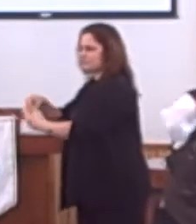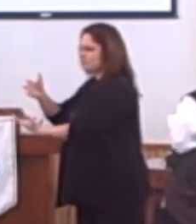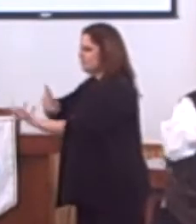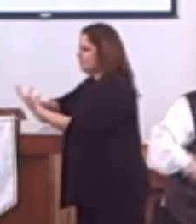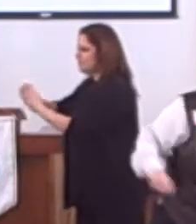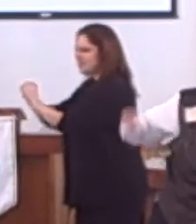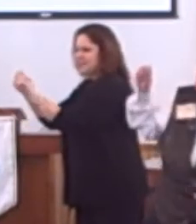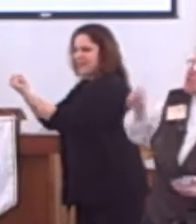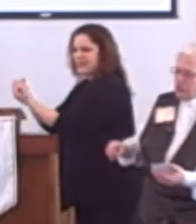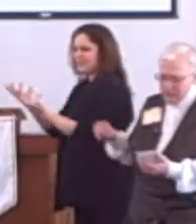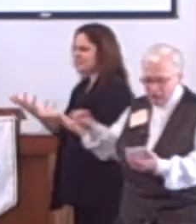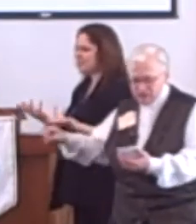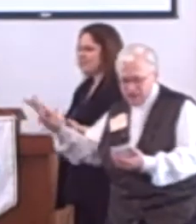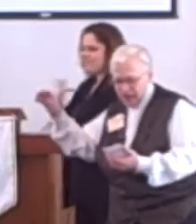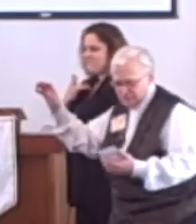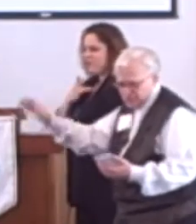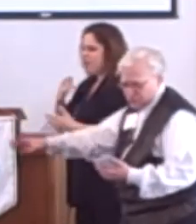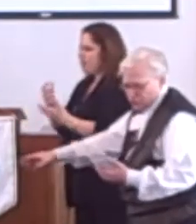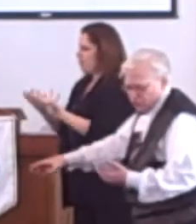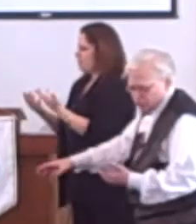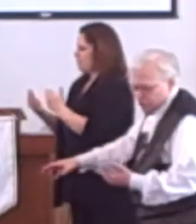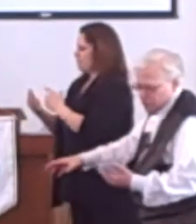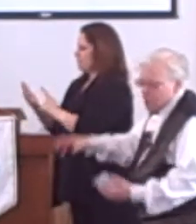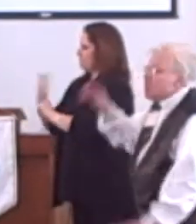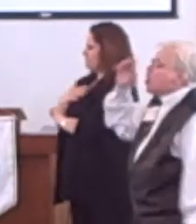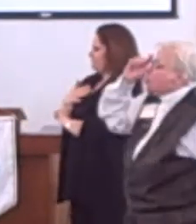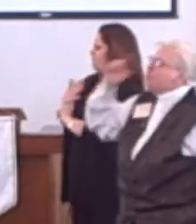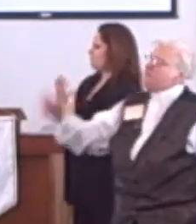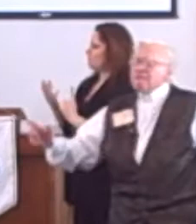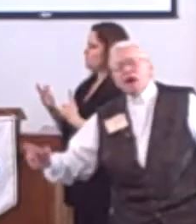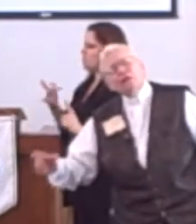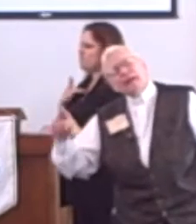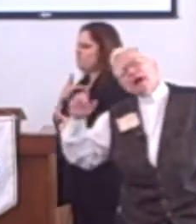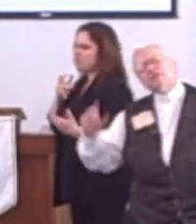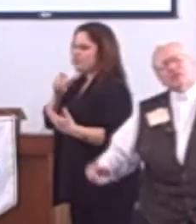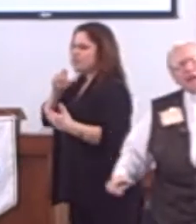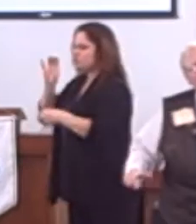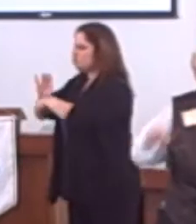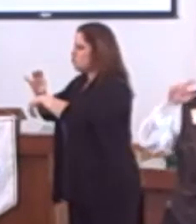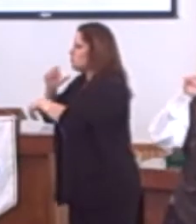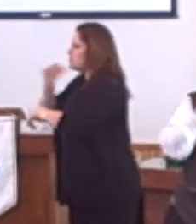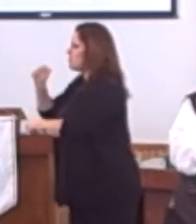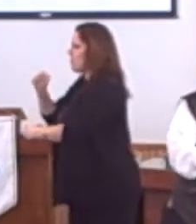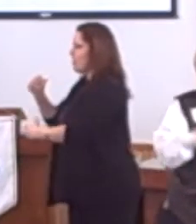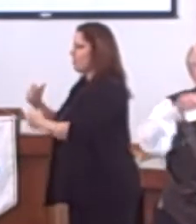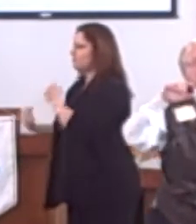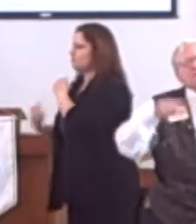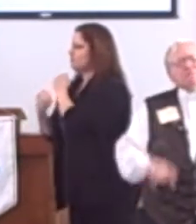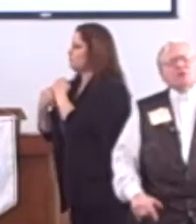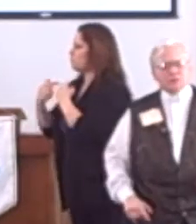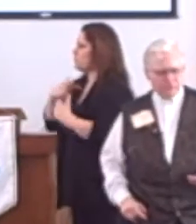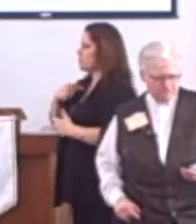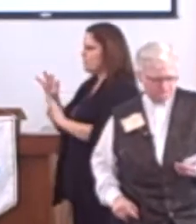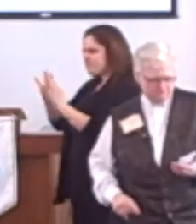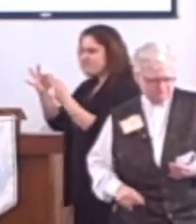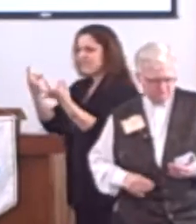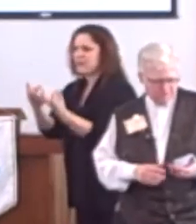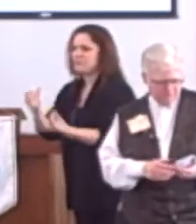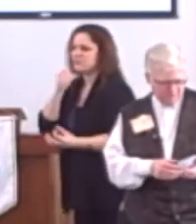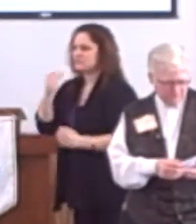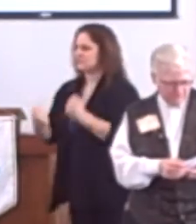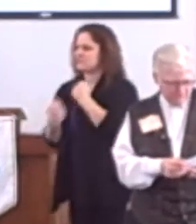of society. We felt outside of the church. We felt outside of our families of birth.